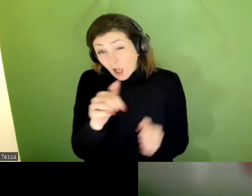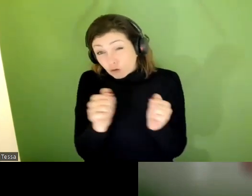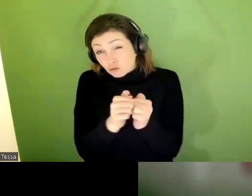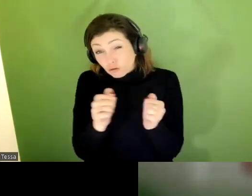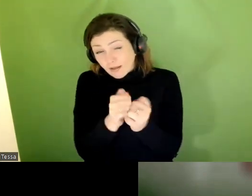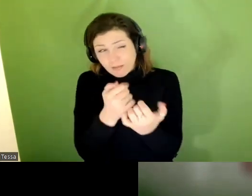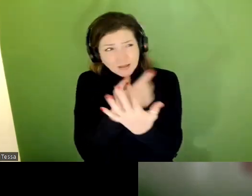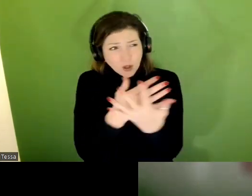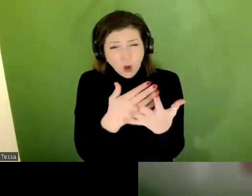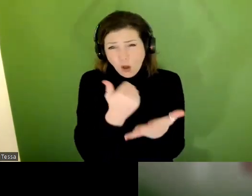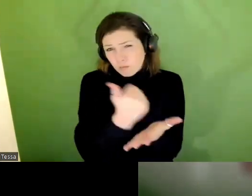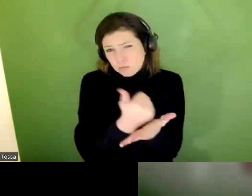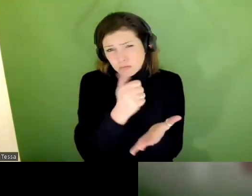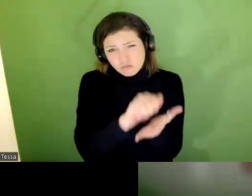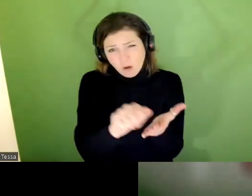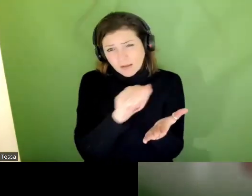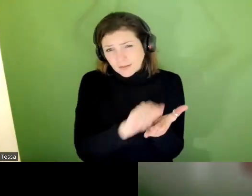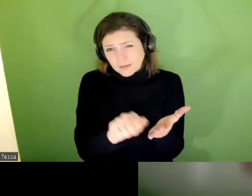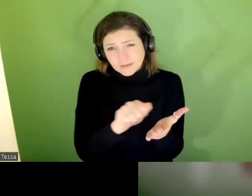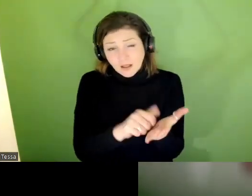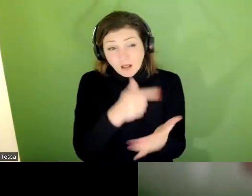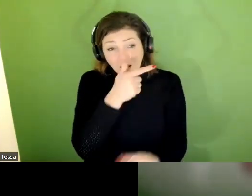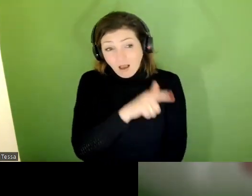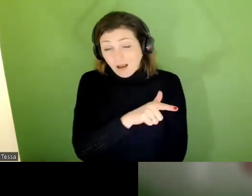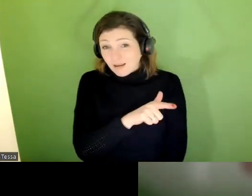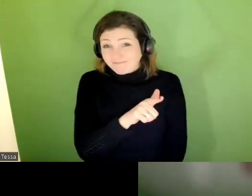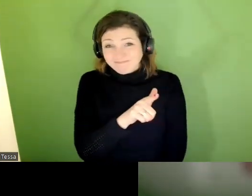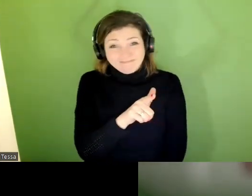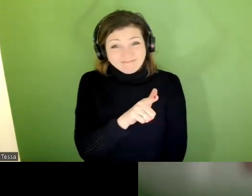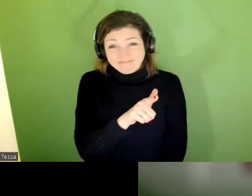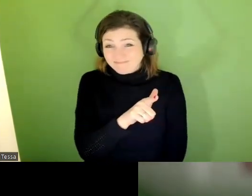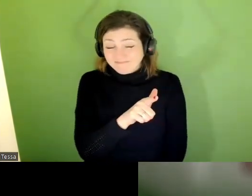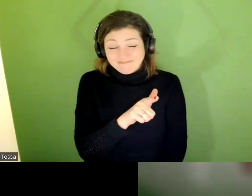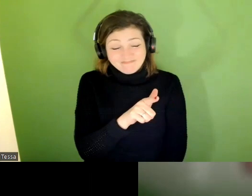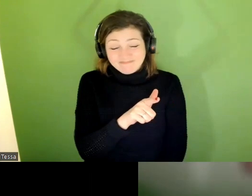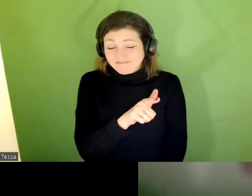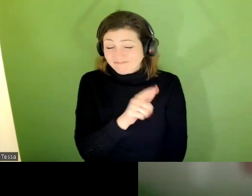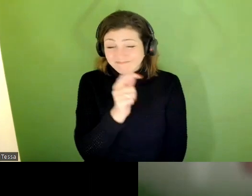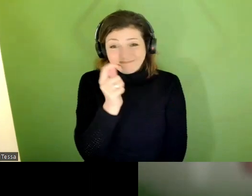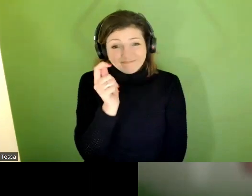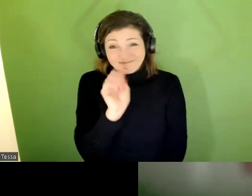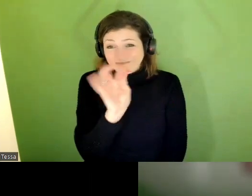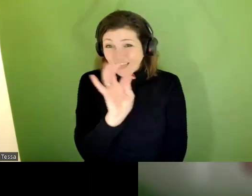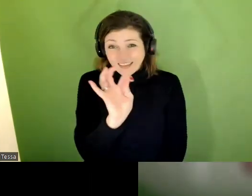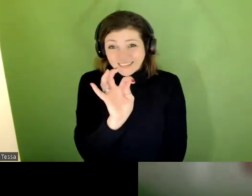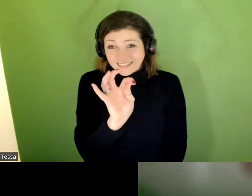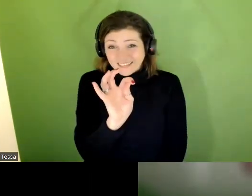writers out there who the luck has not struck them. But I think in order to